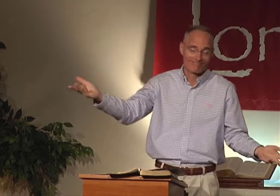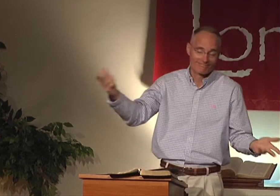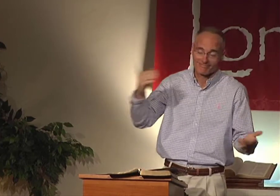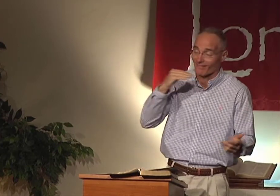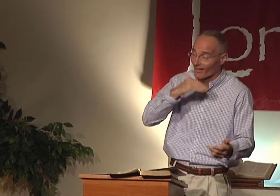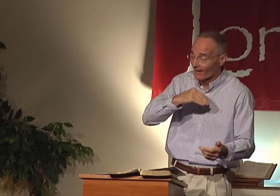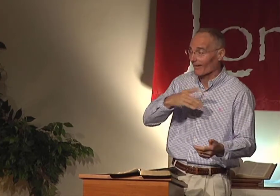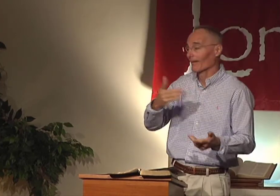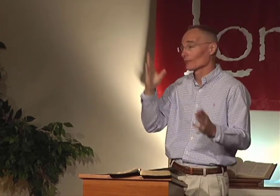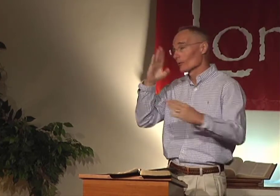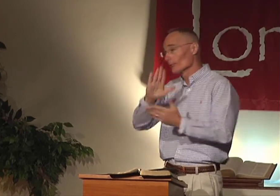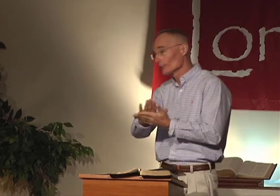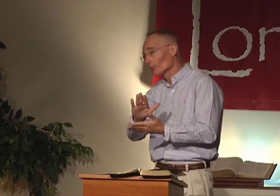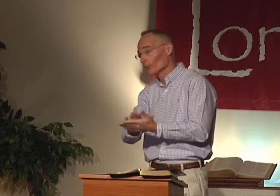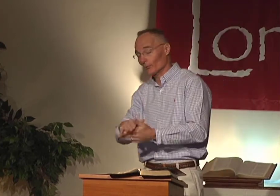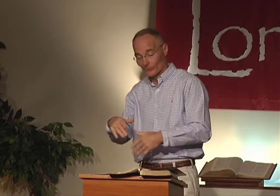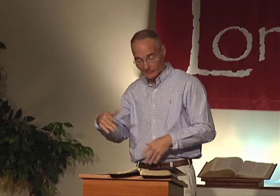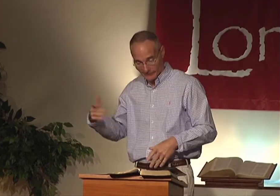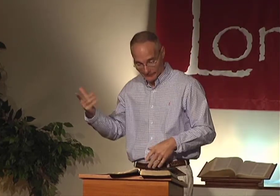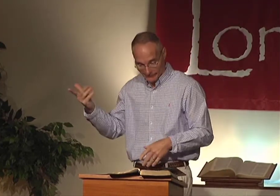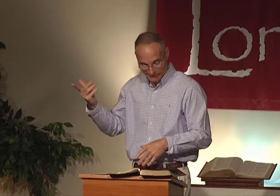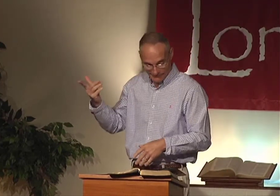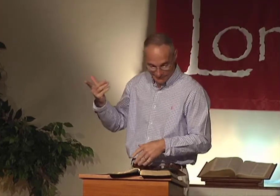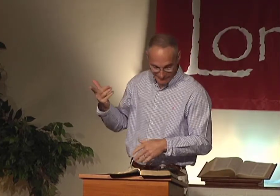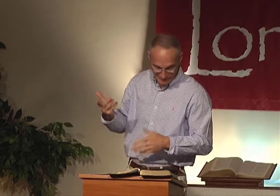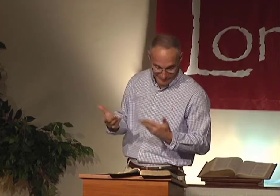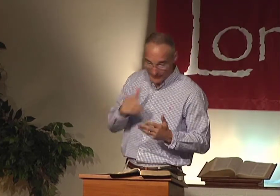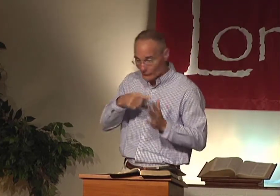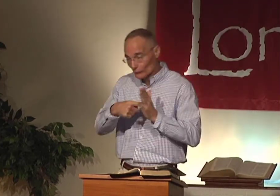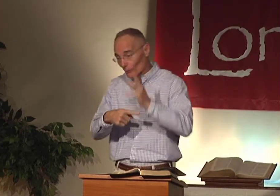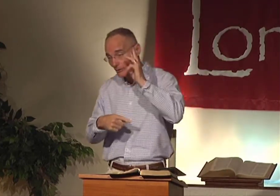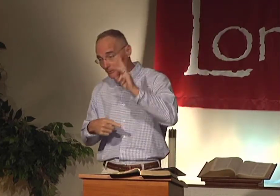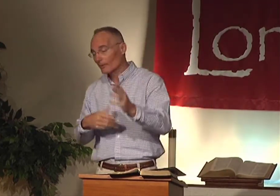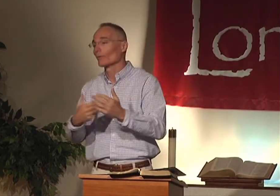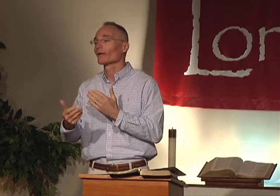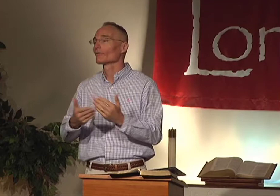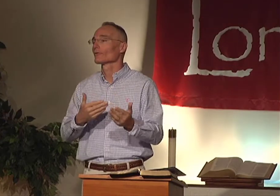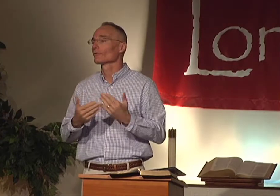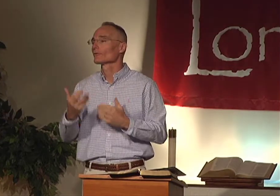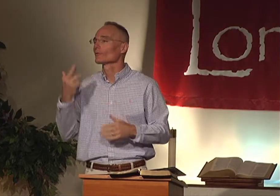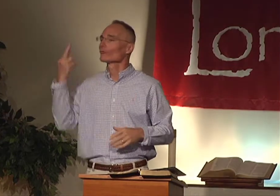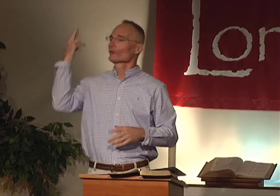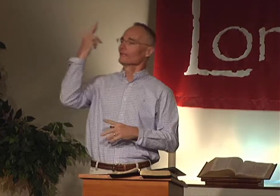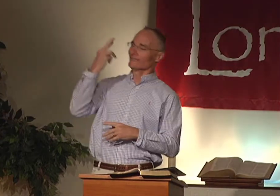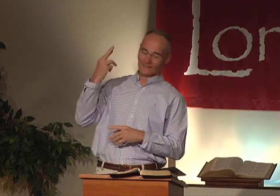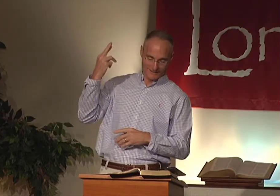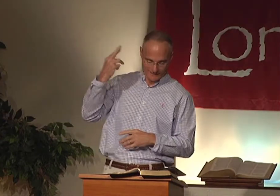The reason? Maybe you lied, maybe there was trouble at school, maybe you didn't show respect, whatever the reason.